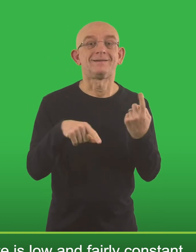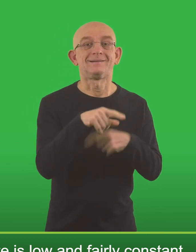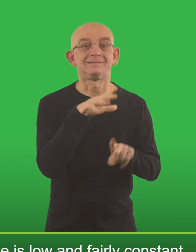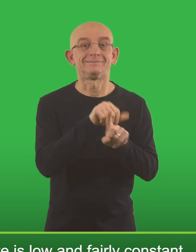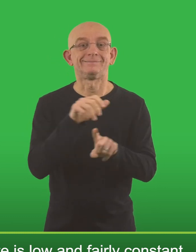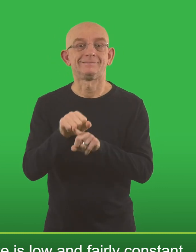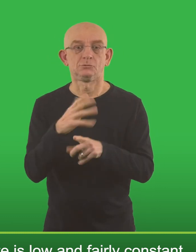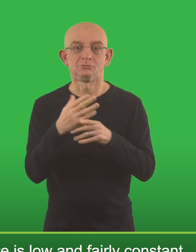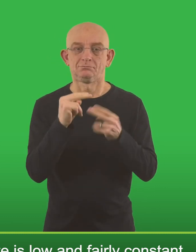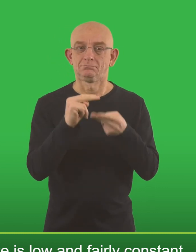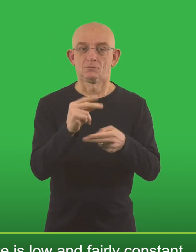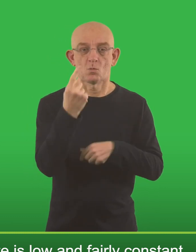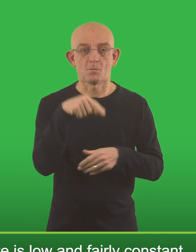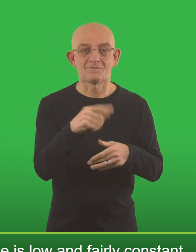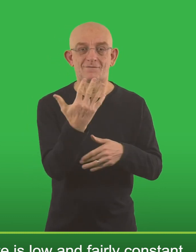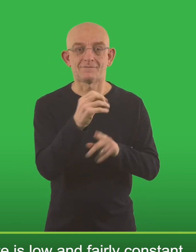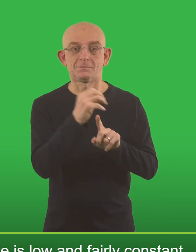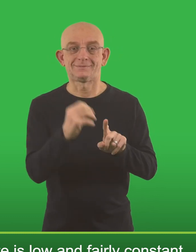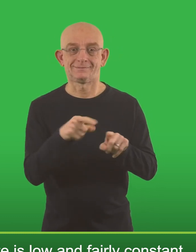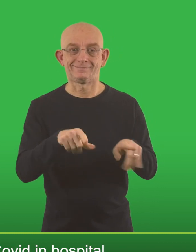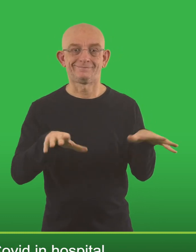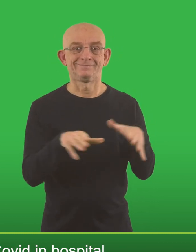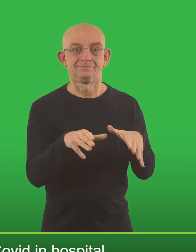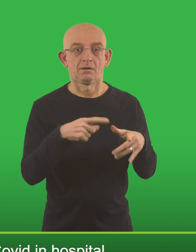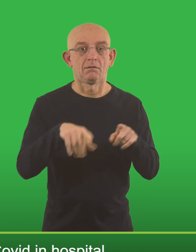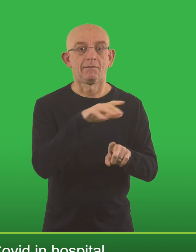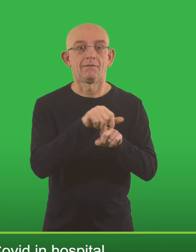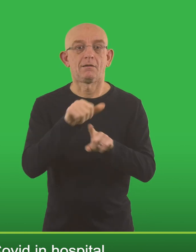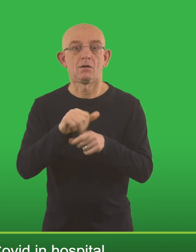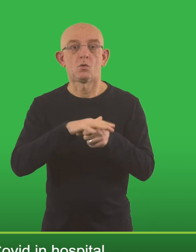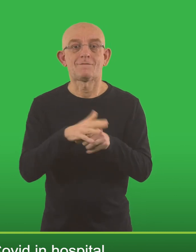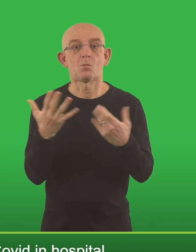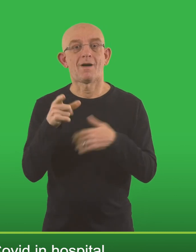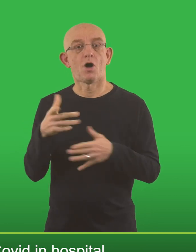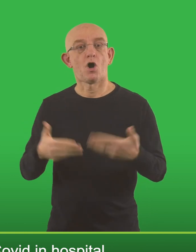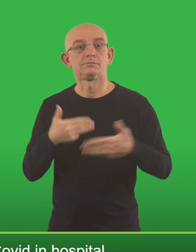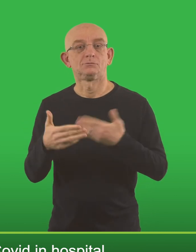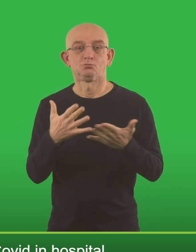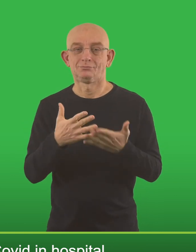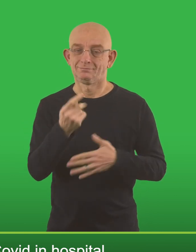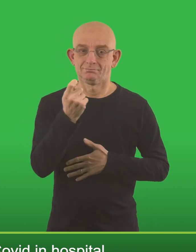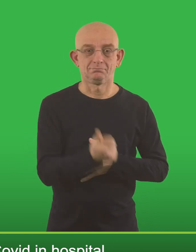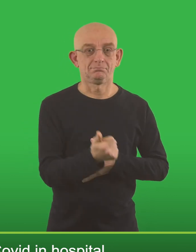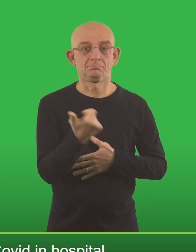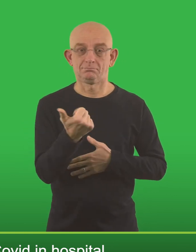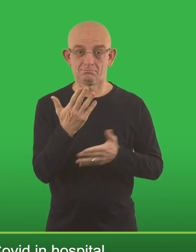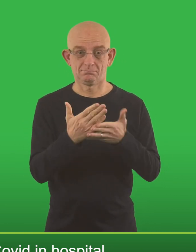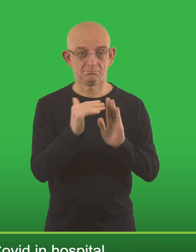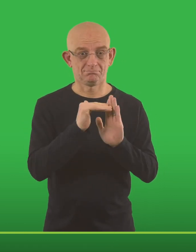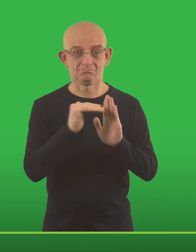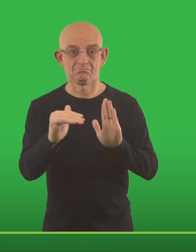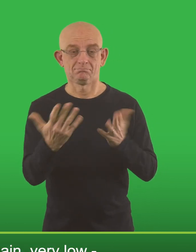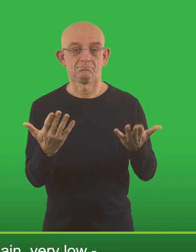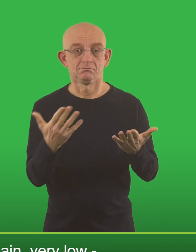at about 1.5%. So Pillar 1 of people being hospitalised or people being diagnosed with COVID in hospital is very, very low and actually